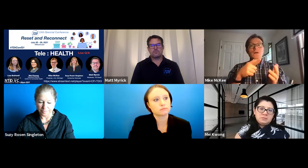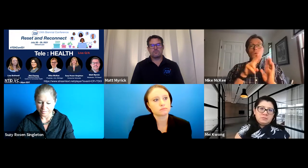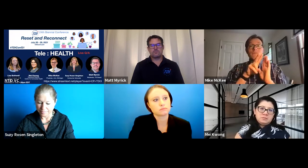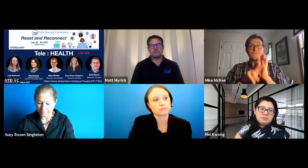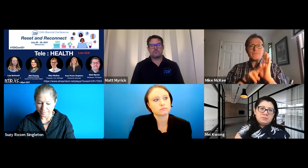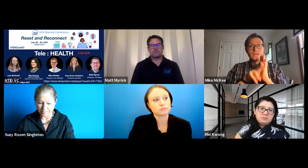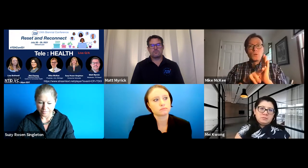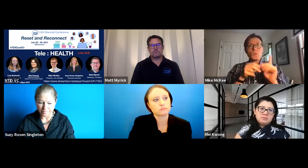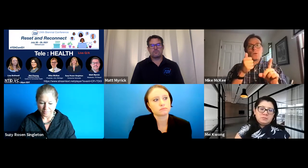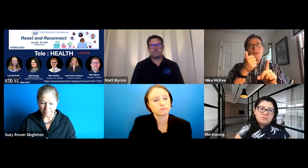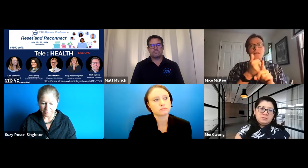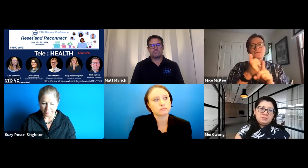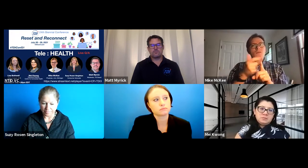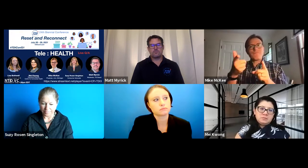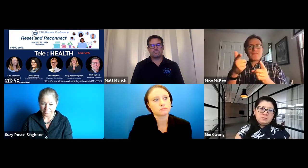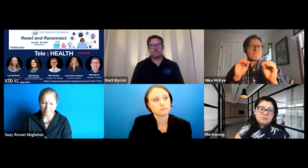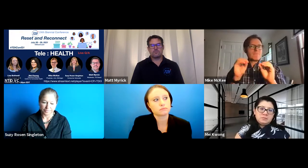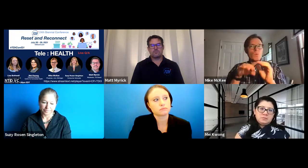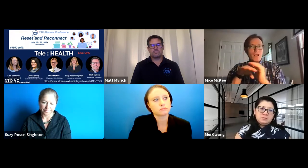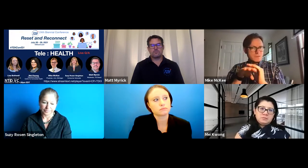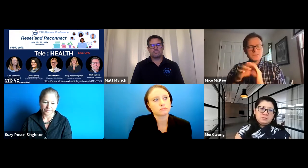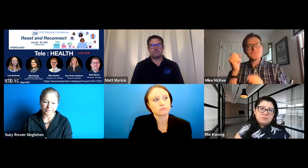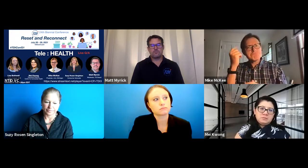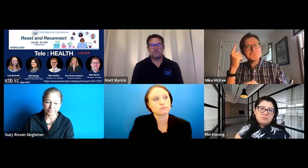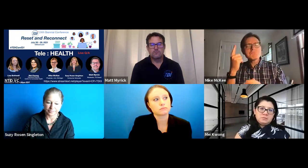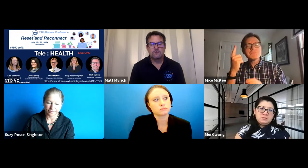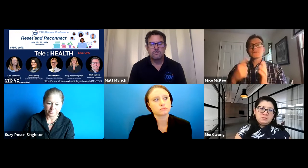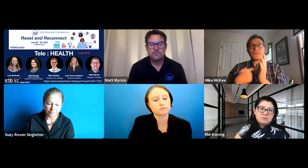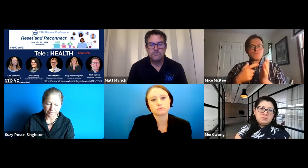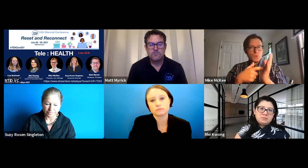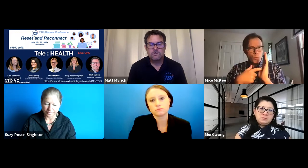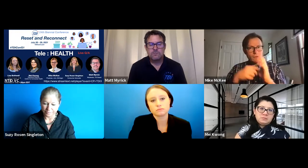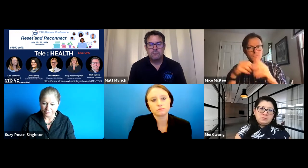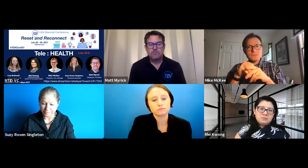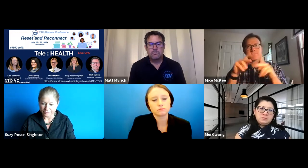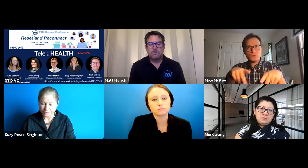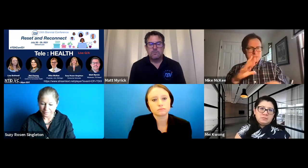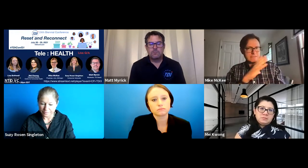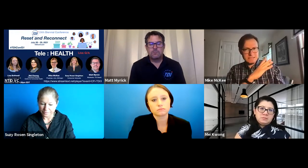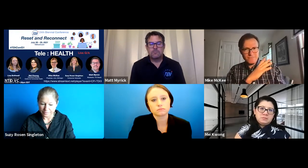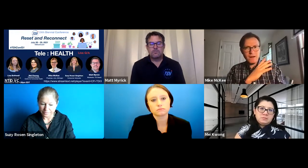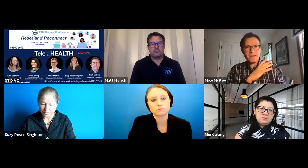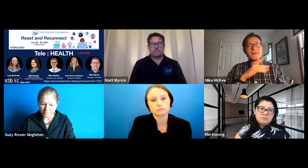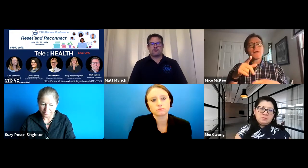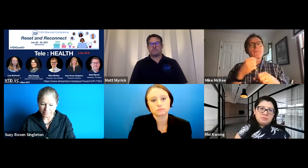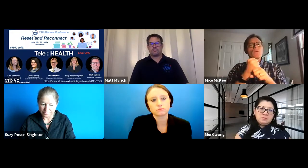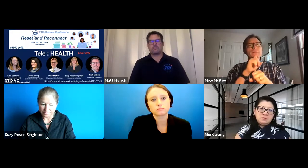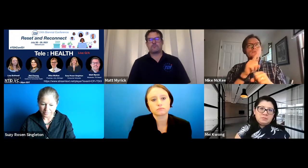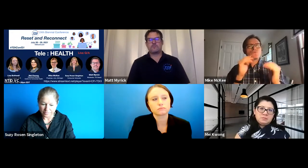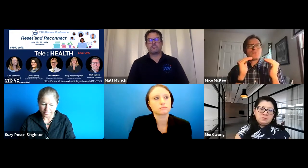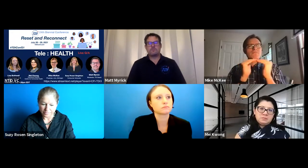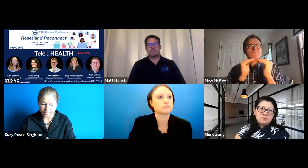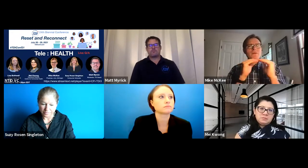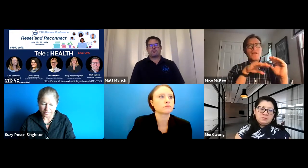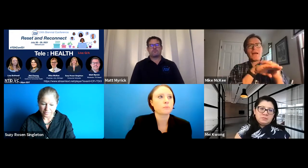options too. And sometimes with the video, there's not any accessibility. So we understand that.